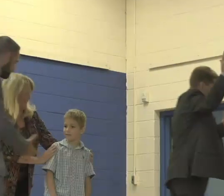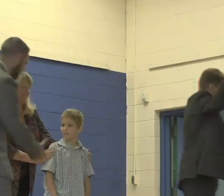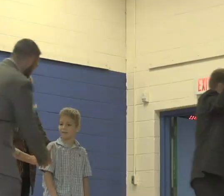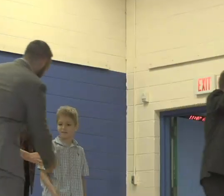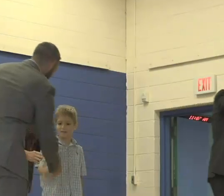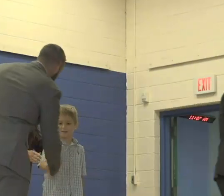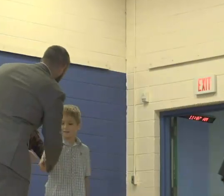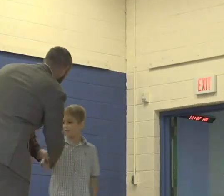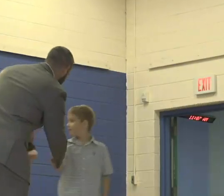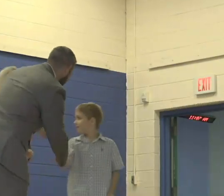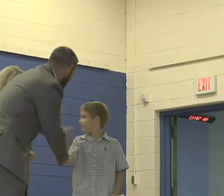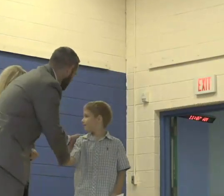Wonderful. Another round of applause.